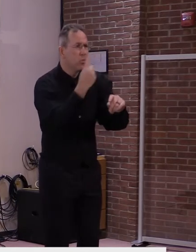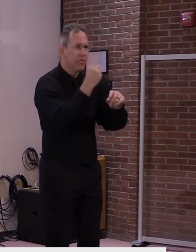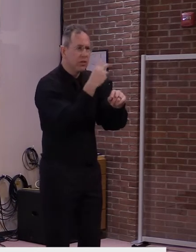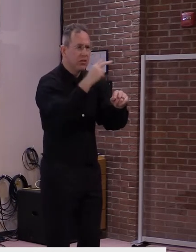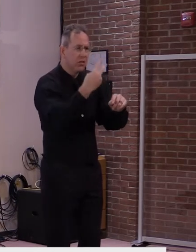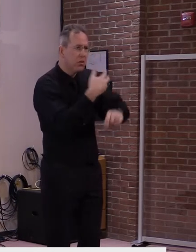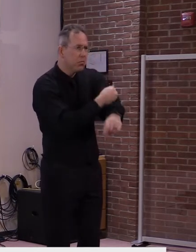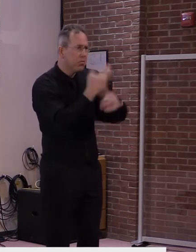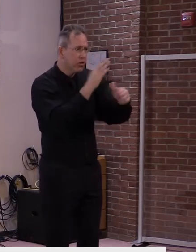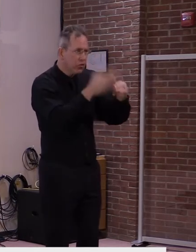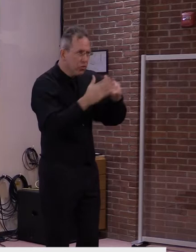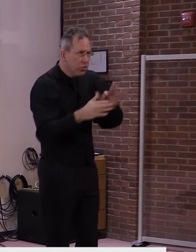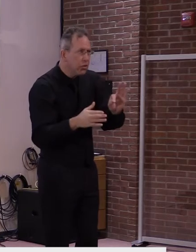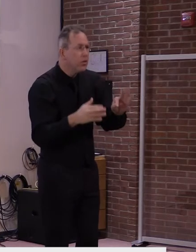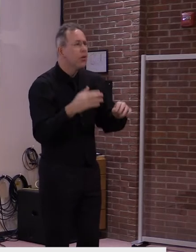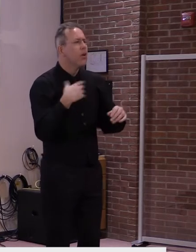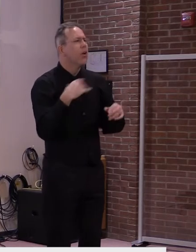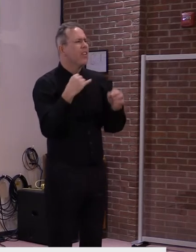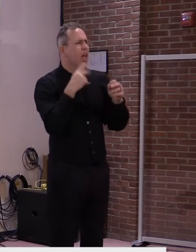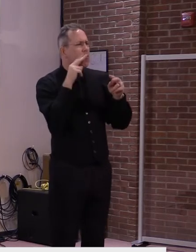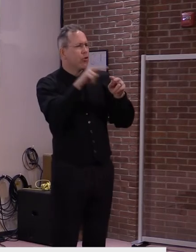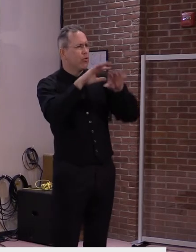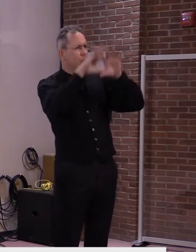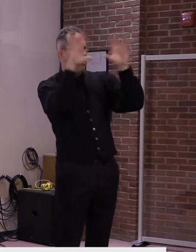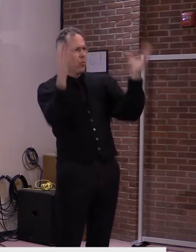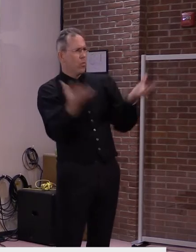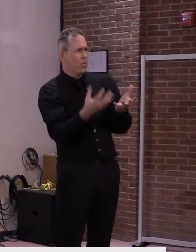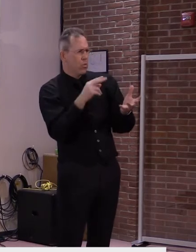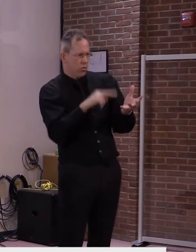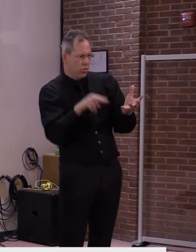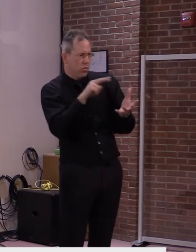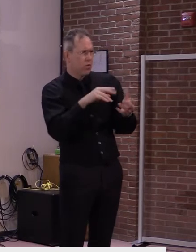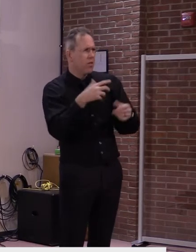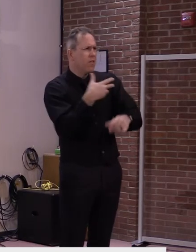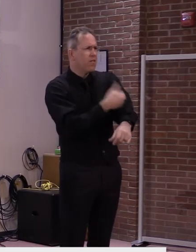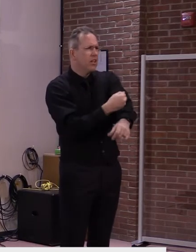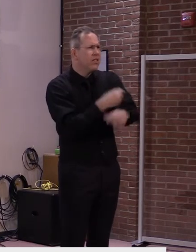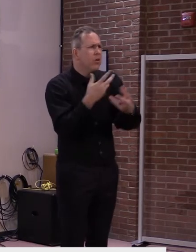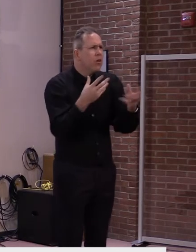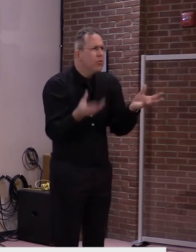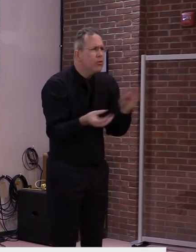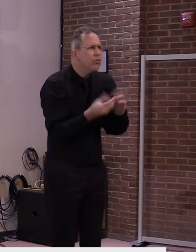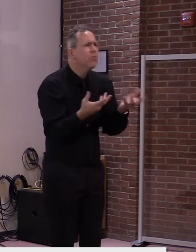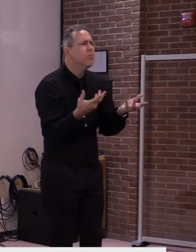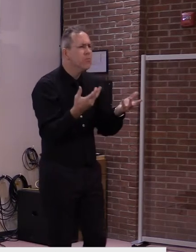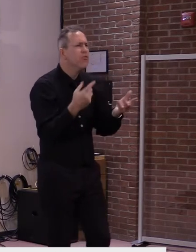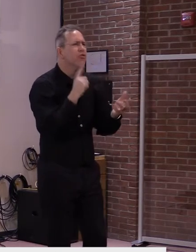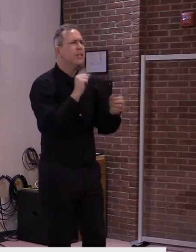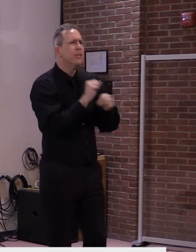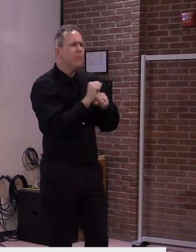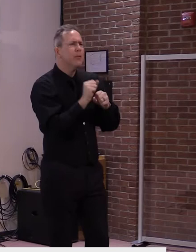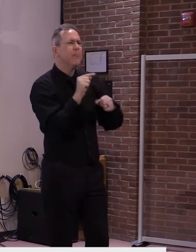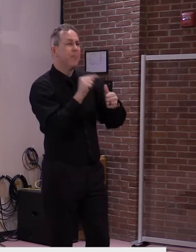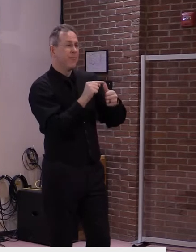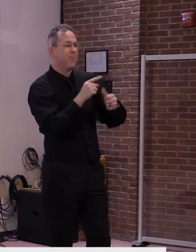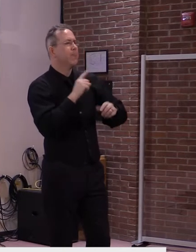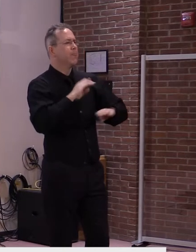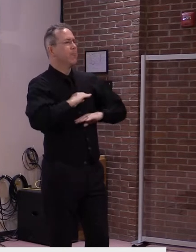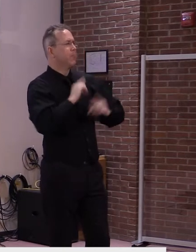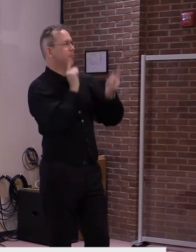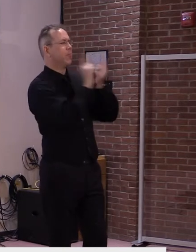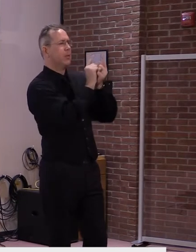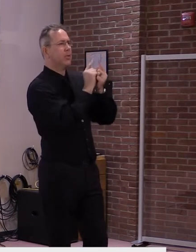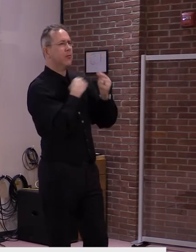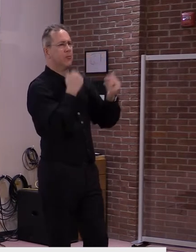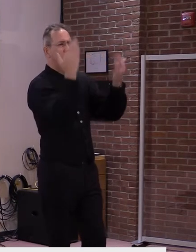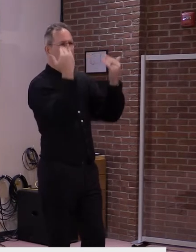hospital program, we believe that the majority of vaccine recipients, in fact, did meet the qualifications. We